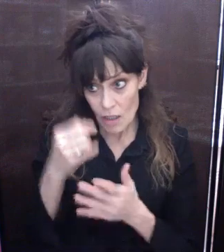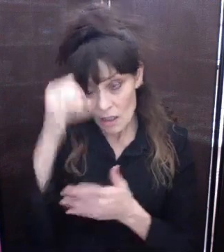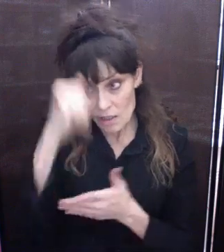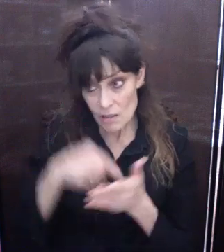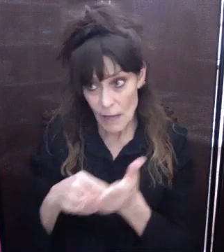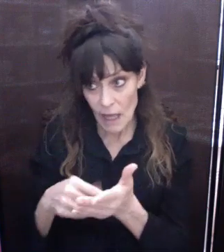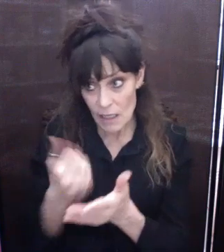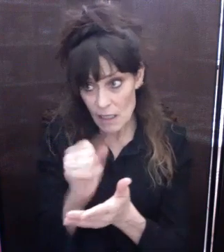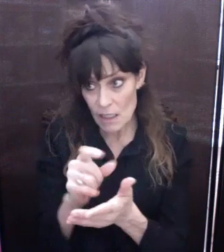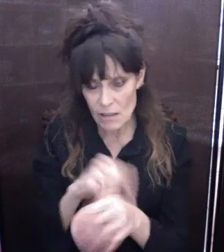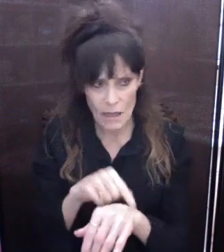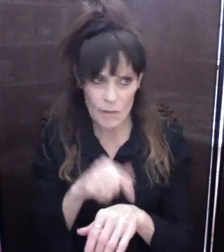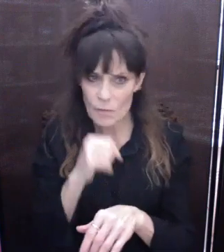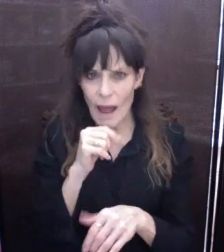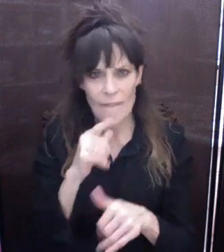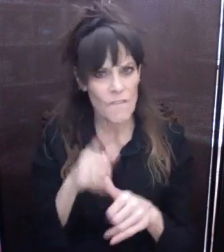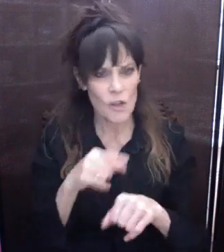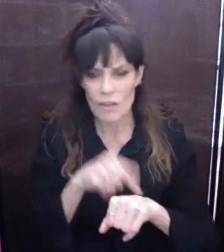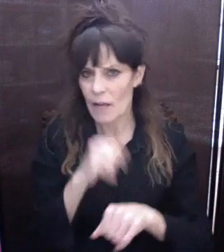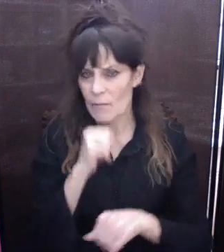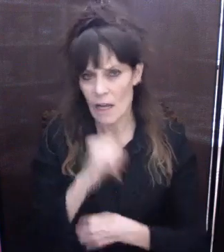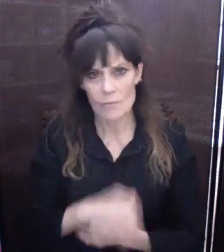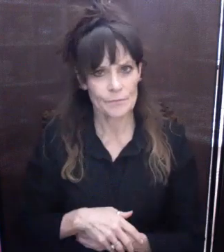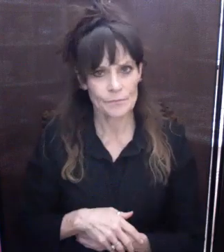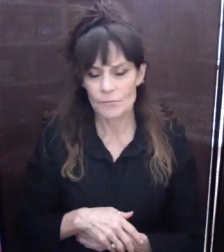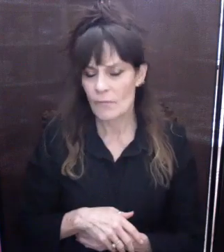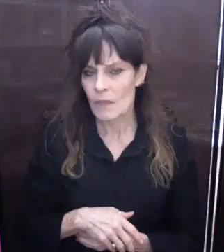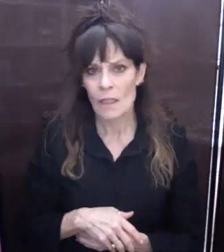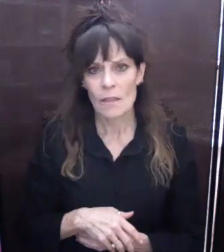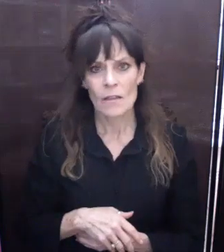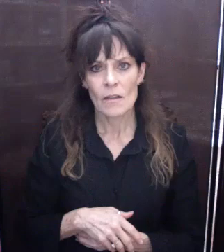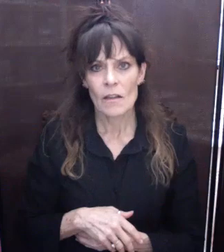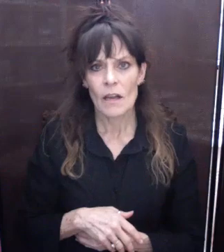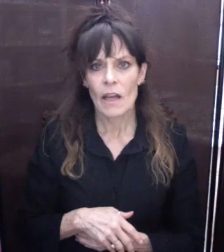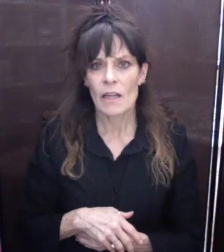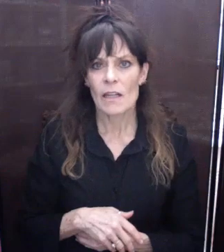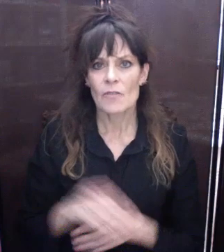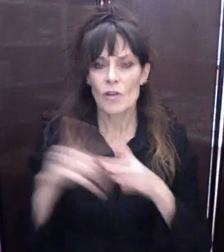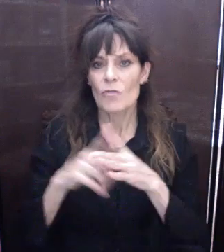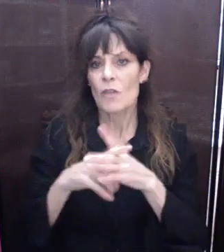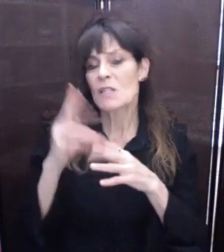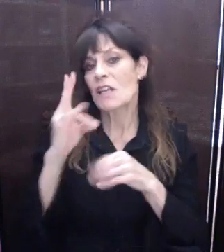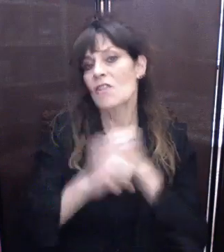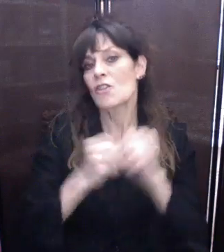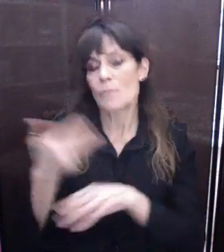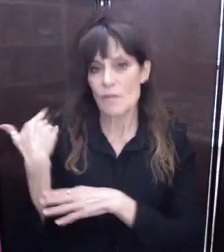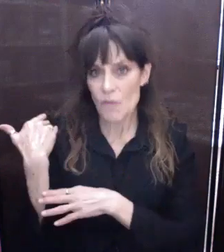know, it wasn't my first time around Alcoholics Anonymous. I'd been around the table 7 years before. I'd been in treatment